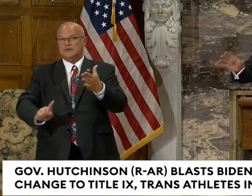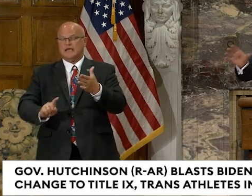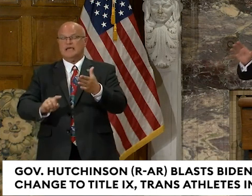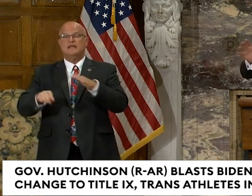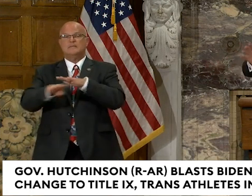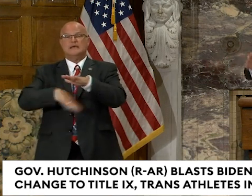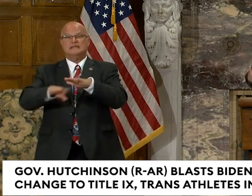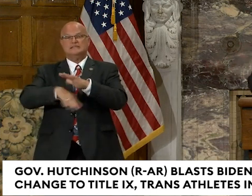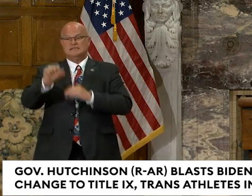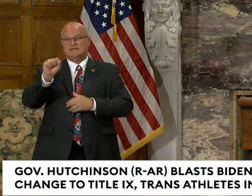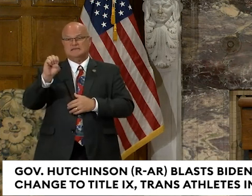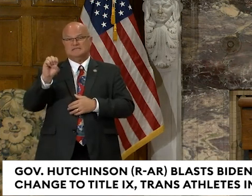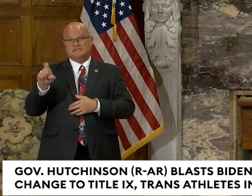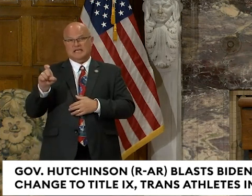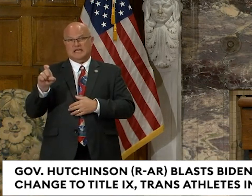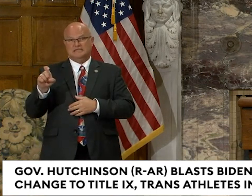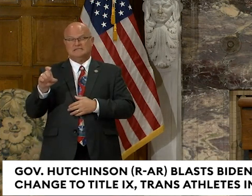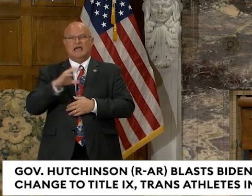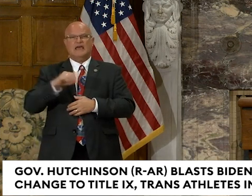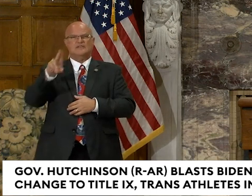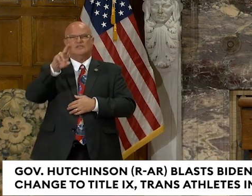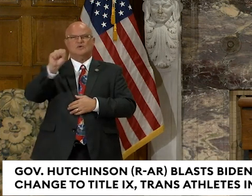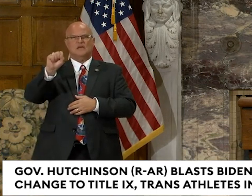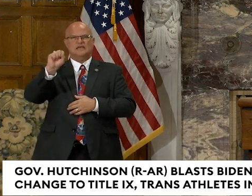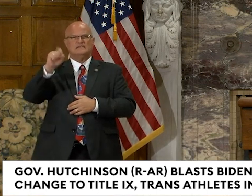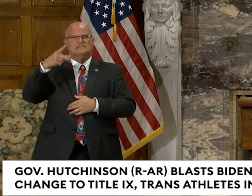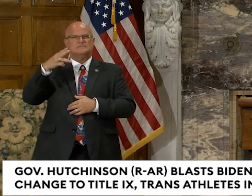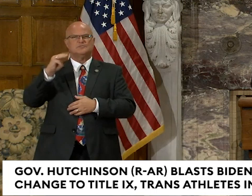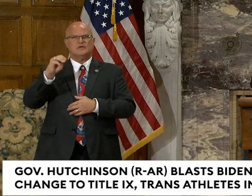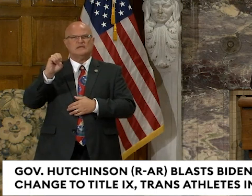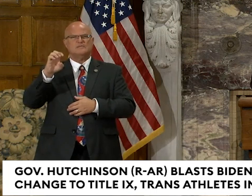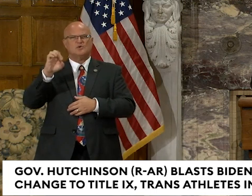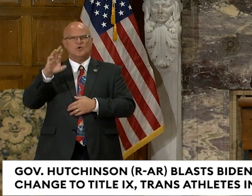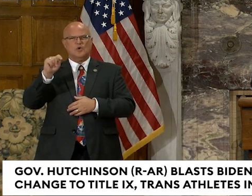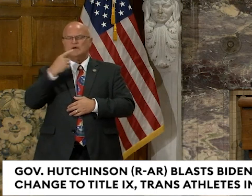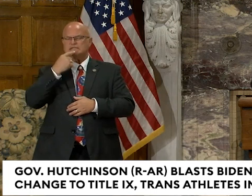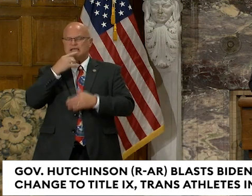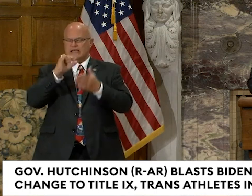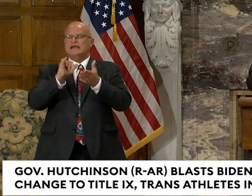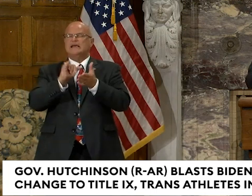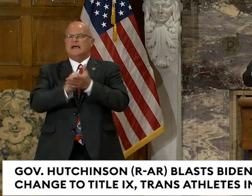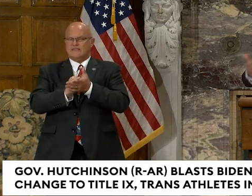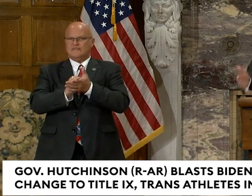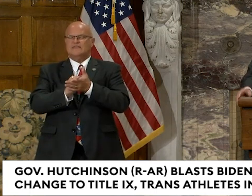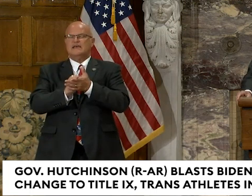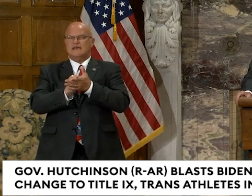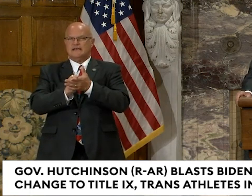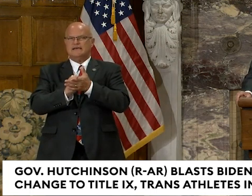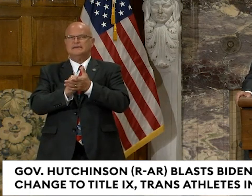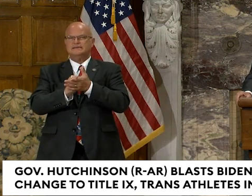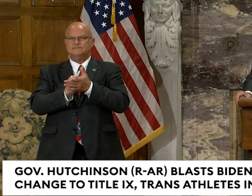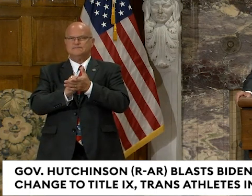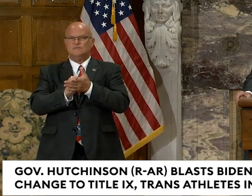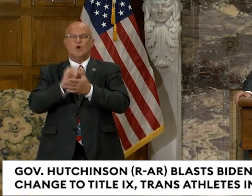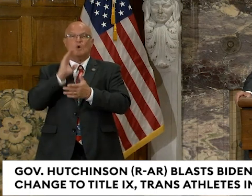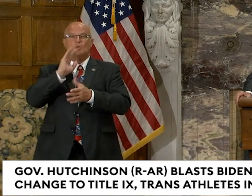sex. And the United States Supreme Court in the Bostock decision said that that